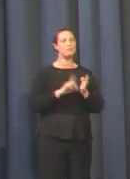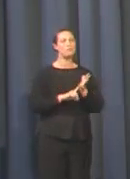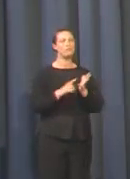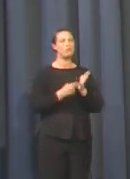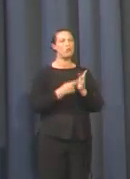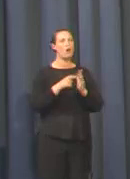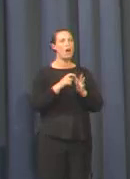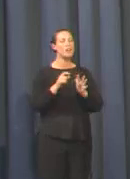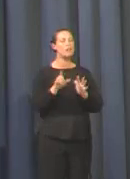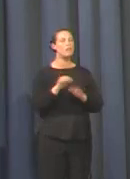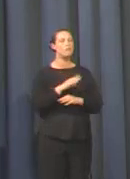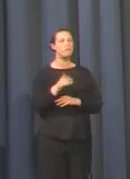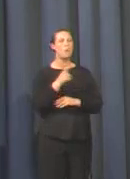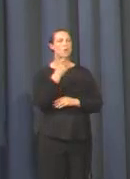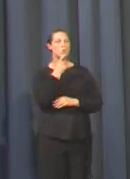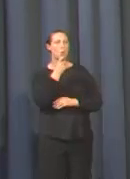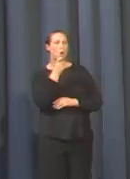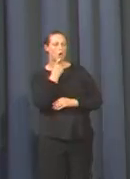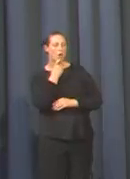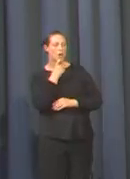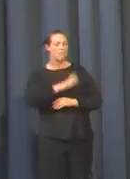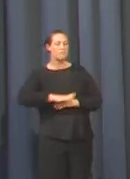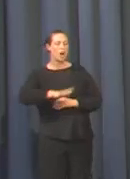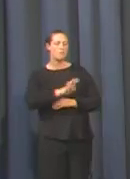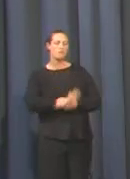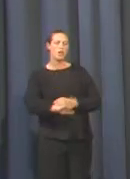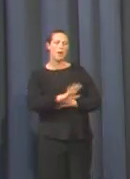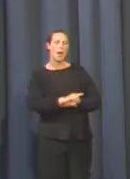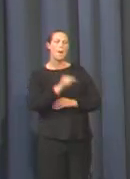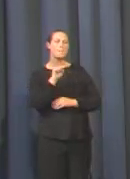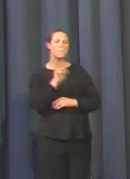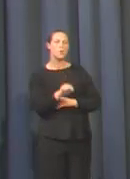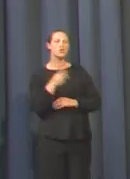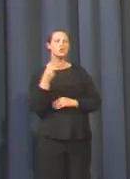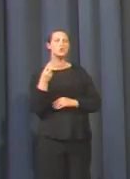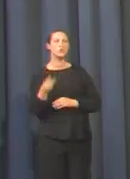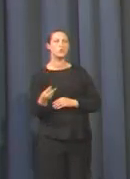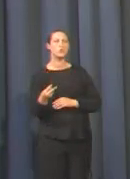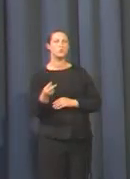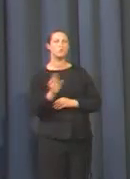natural environment within the Waikouaiti catchment are around 0.2,